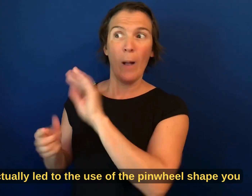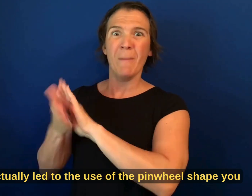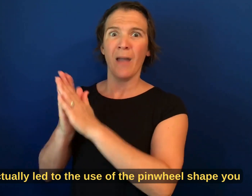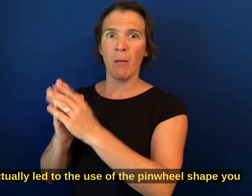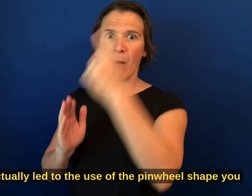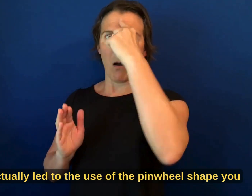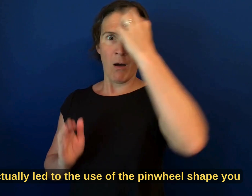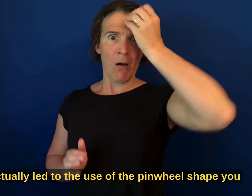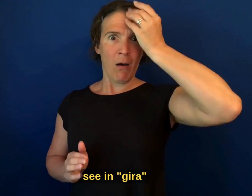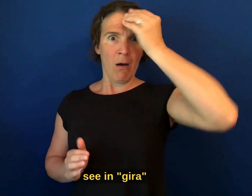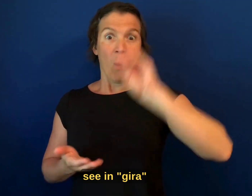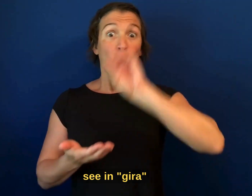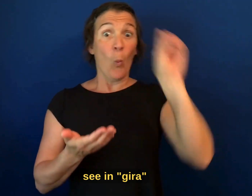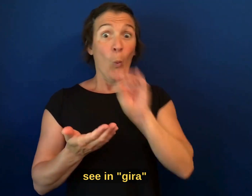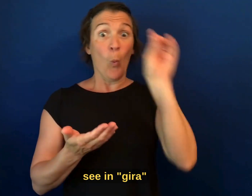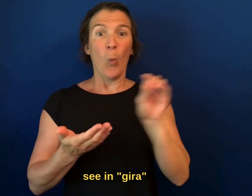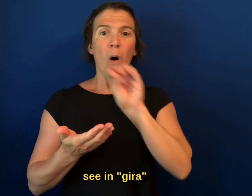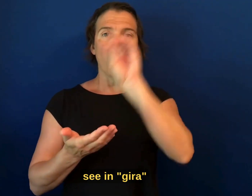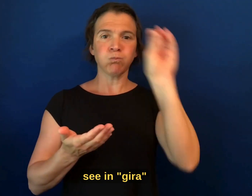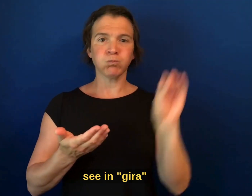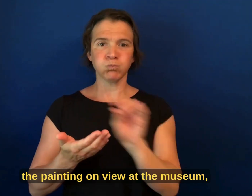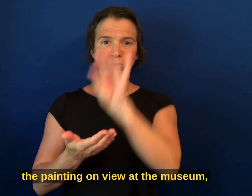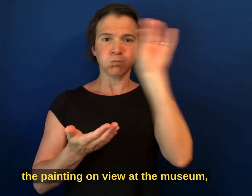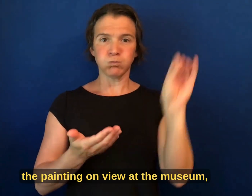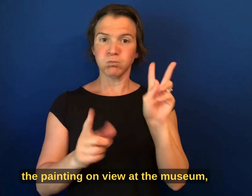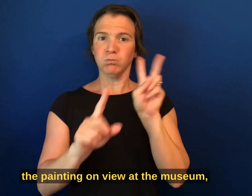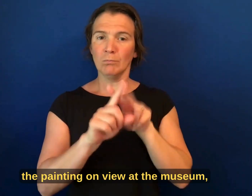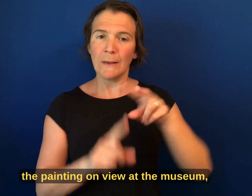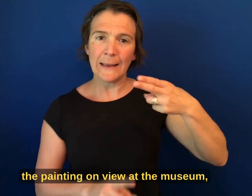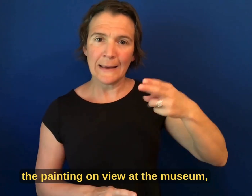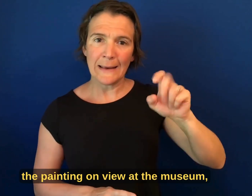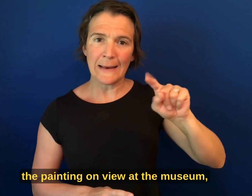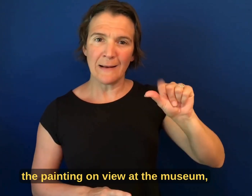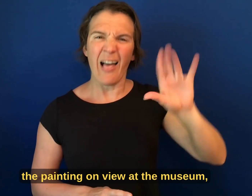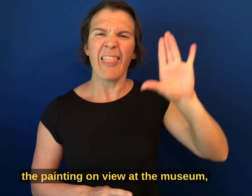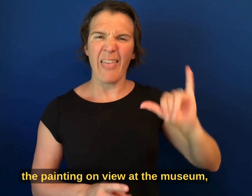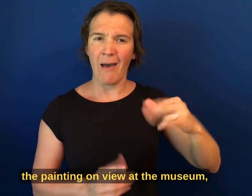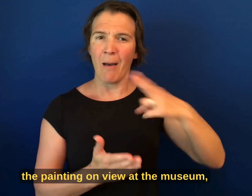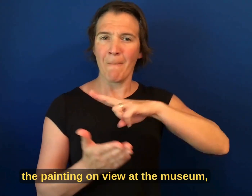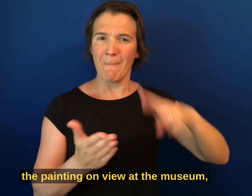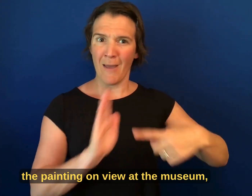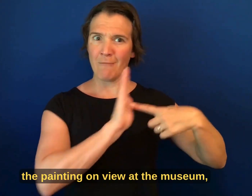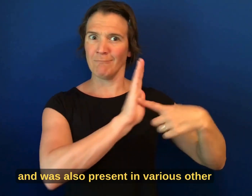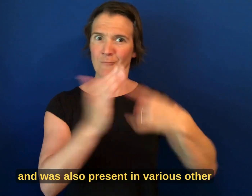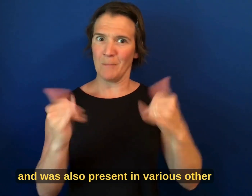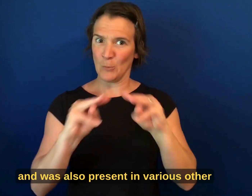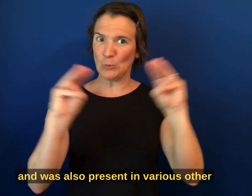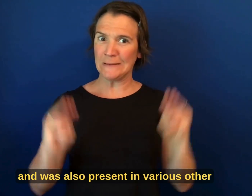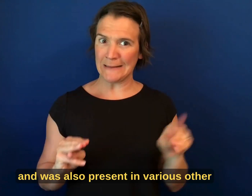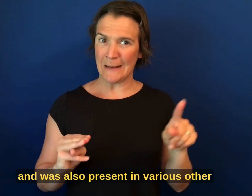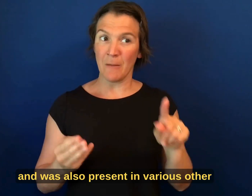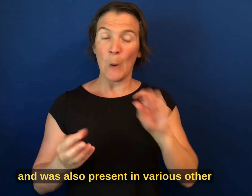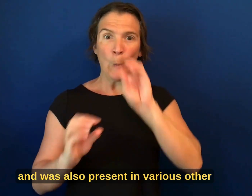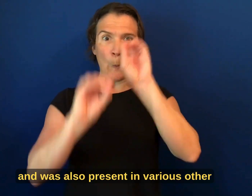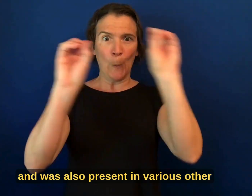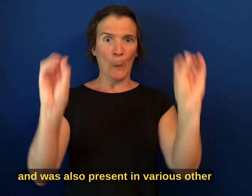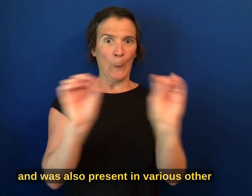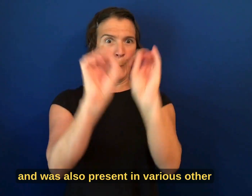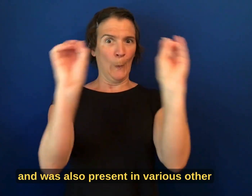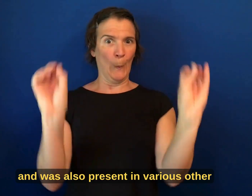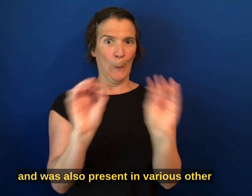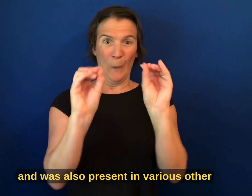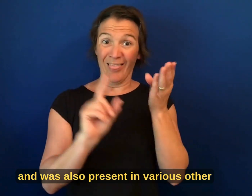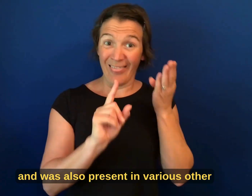use of the pinwheel shape you see in Hida, the painting on view at the museum, and was